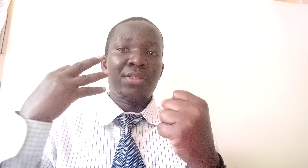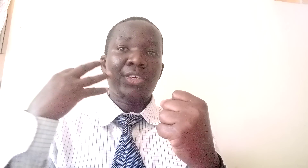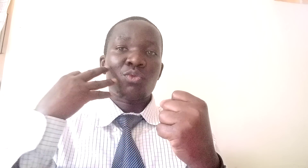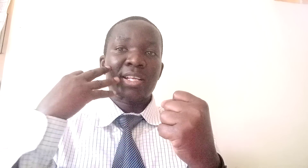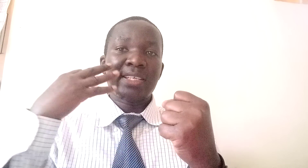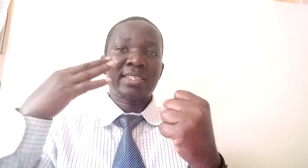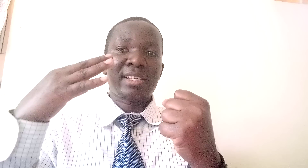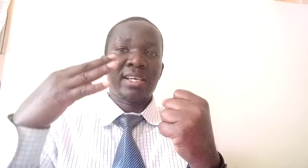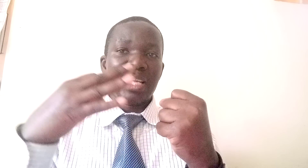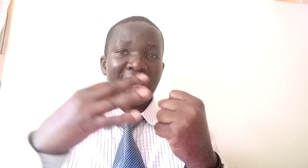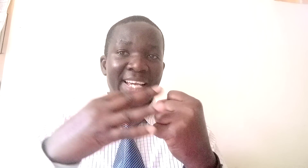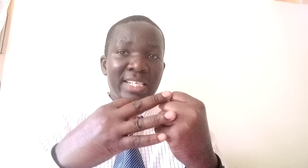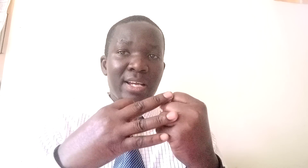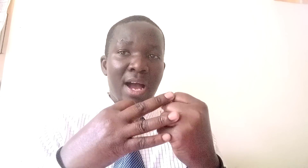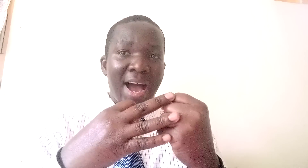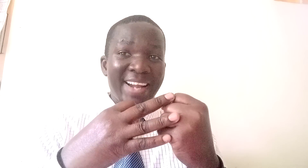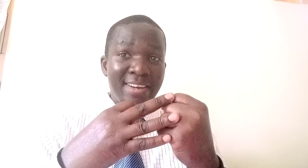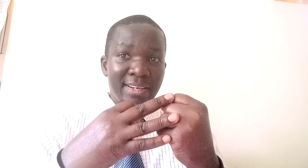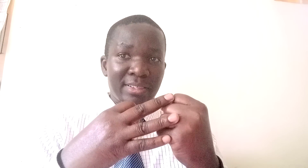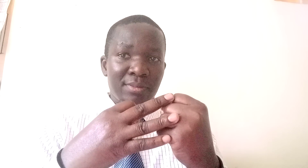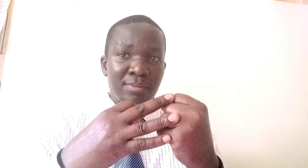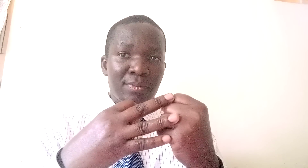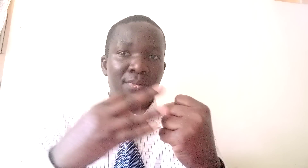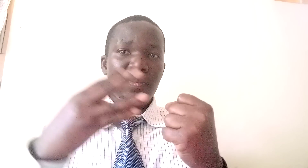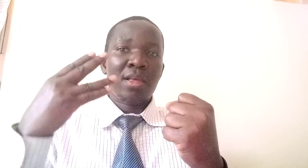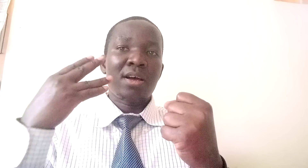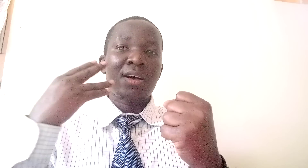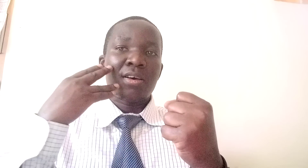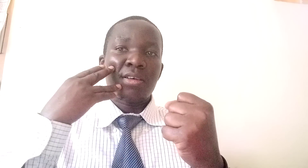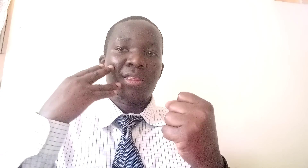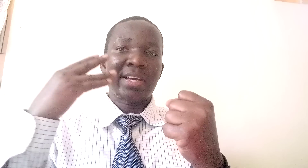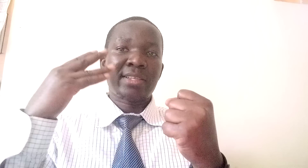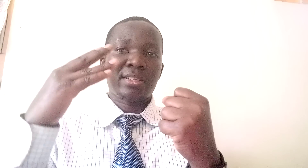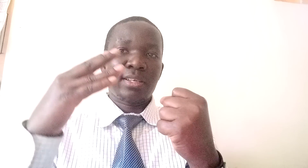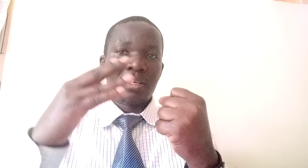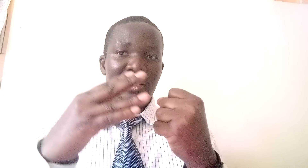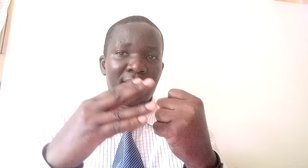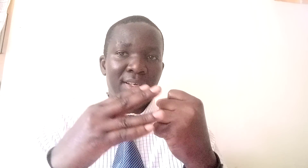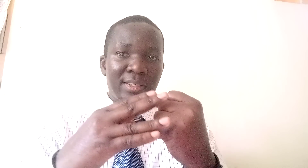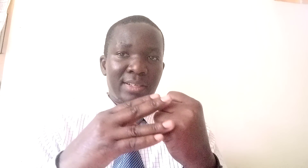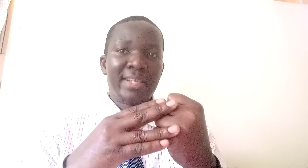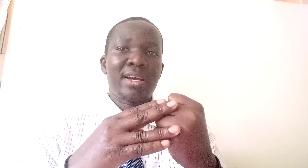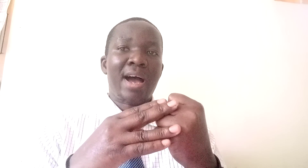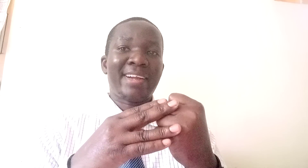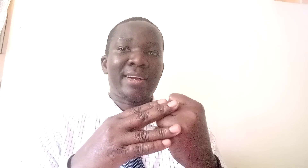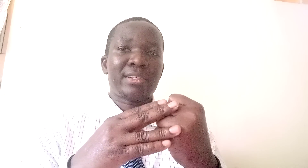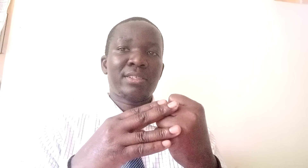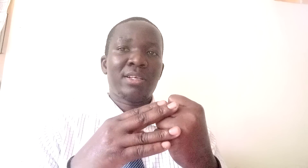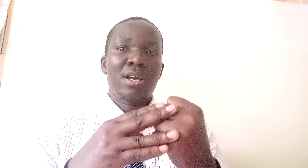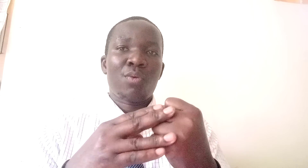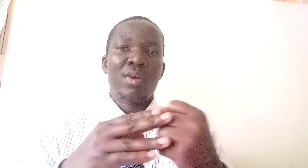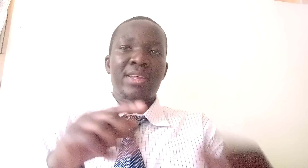This one is 800. Then 900.